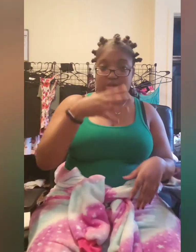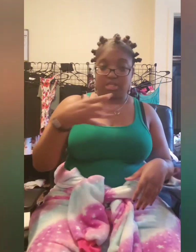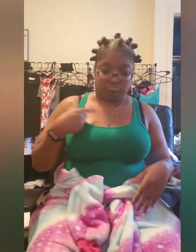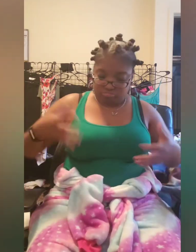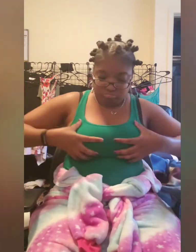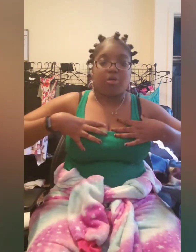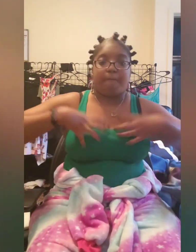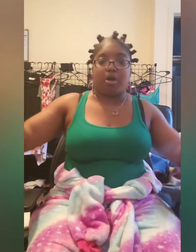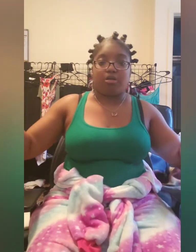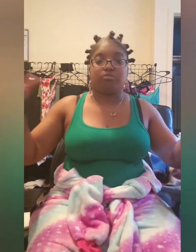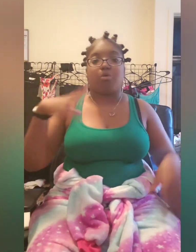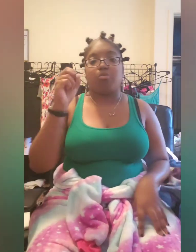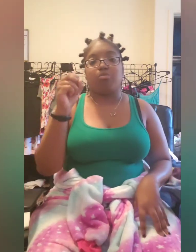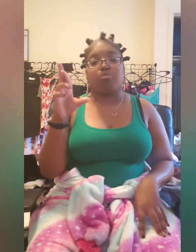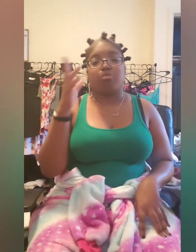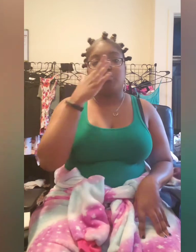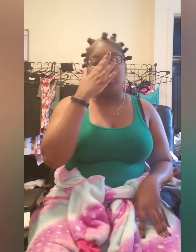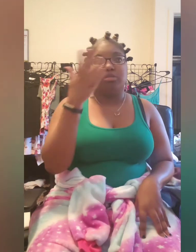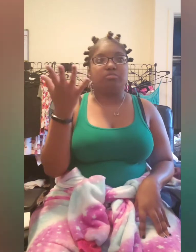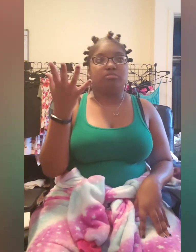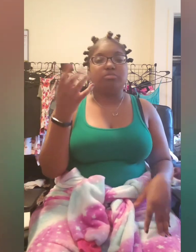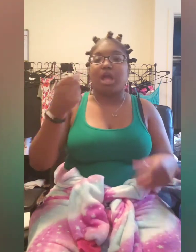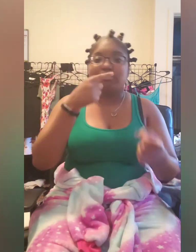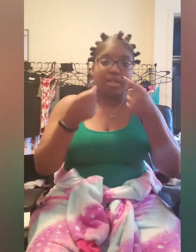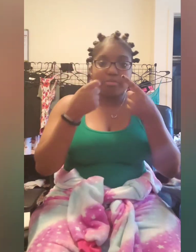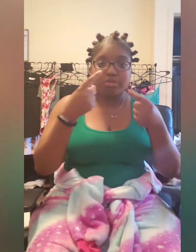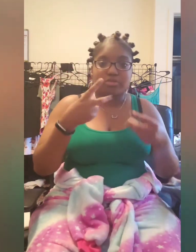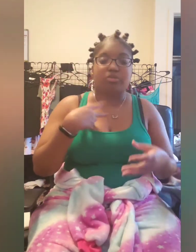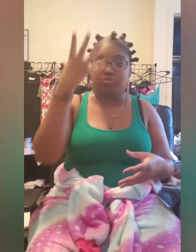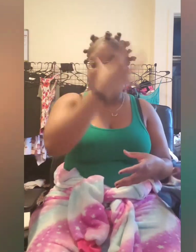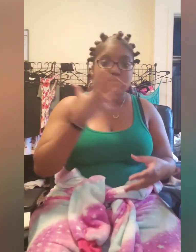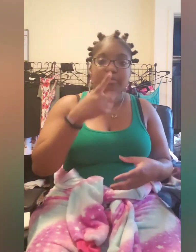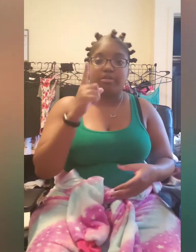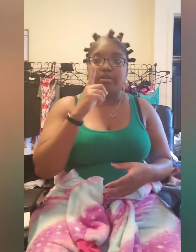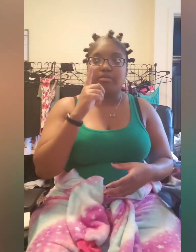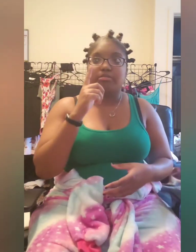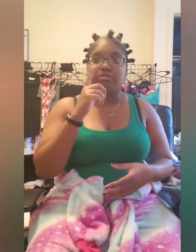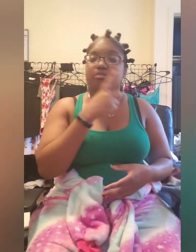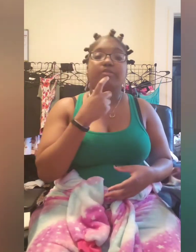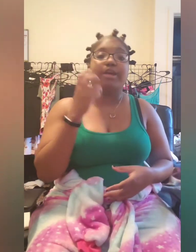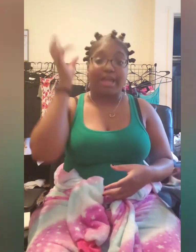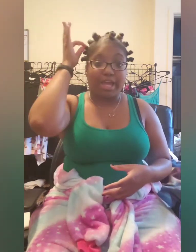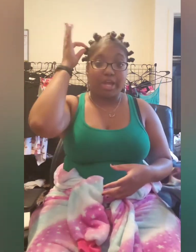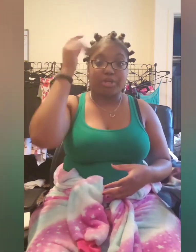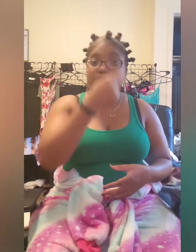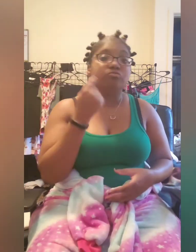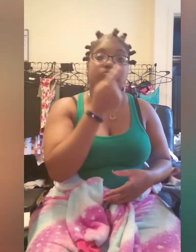They go and get surgery so that they can feel more comfortable in their skin.